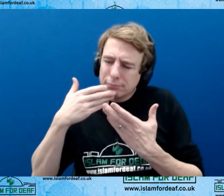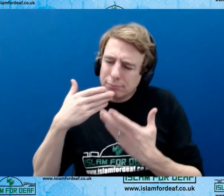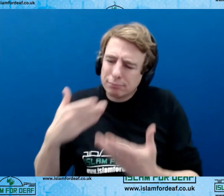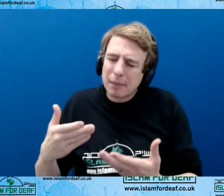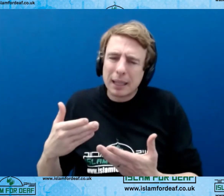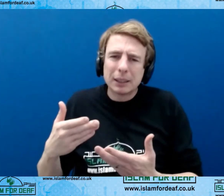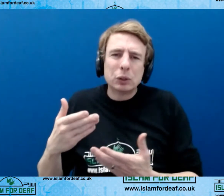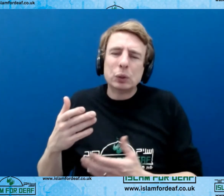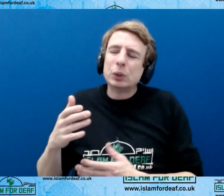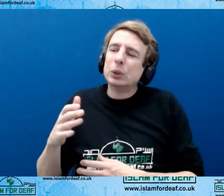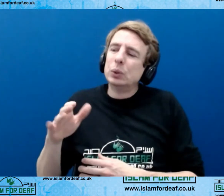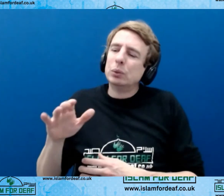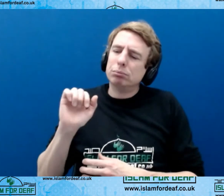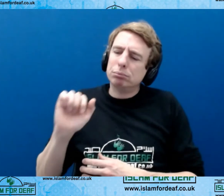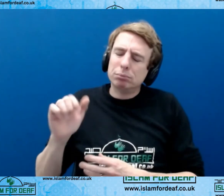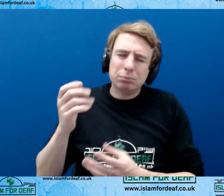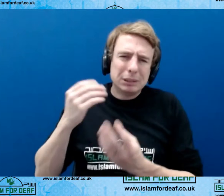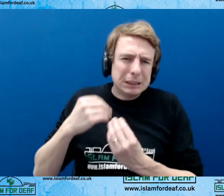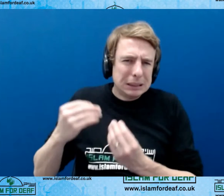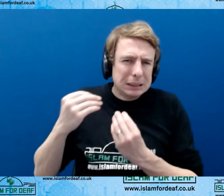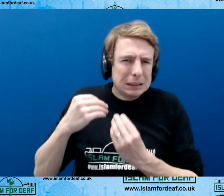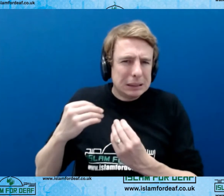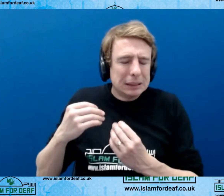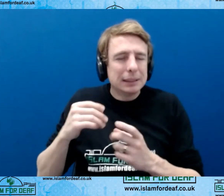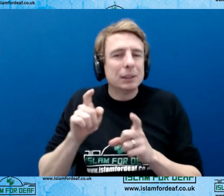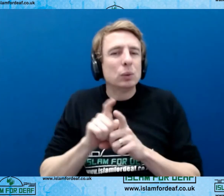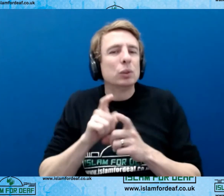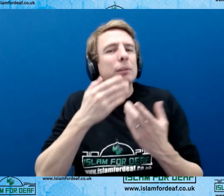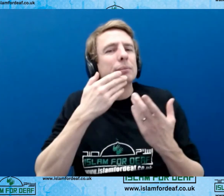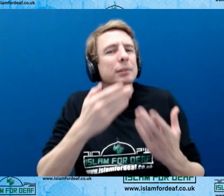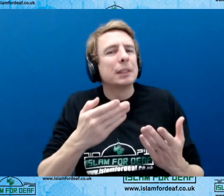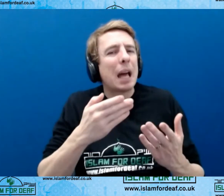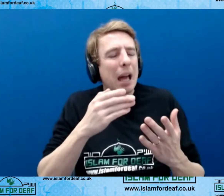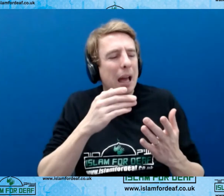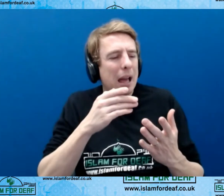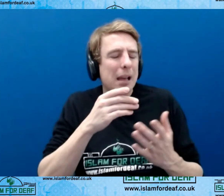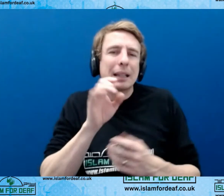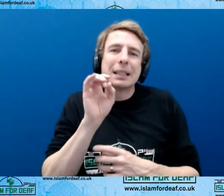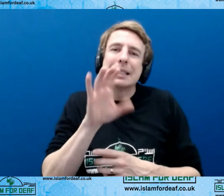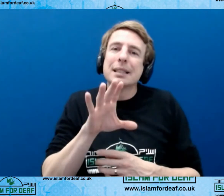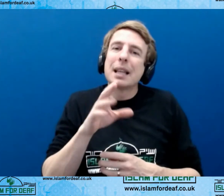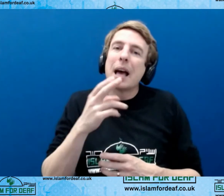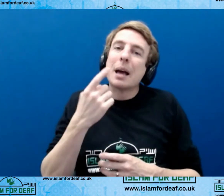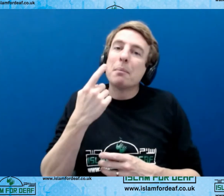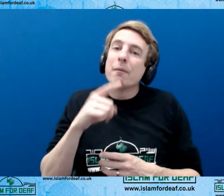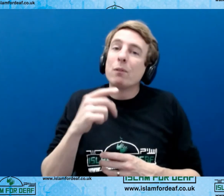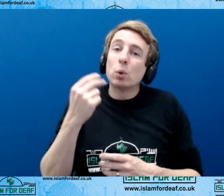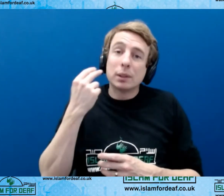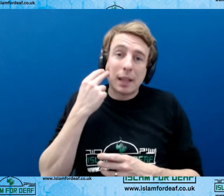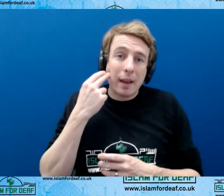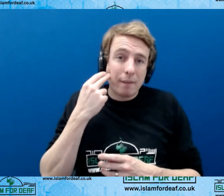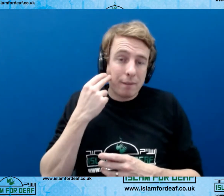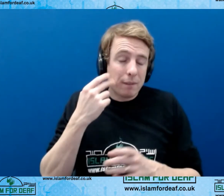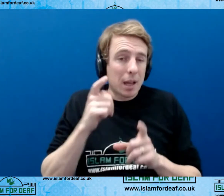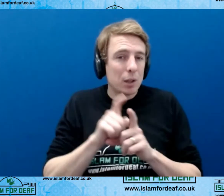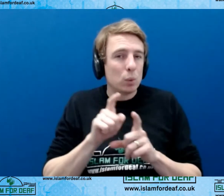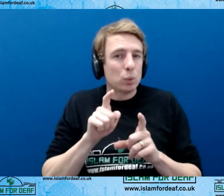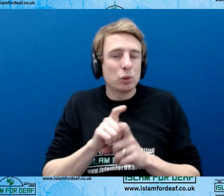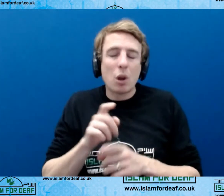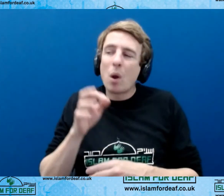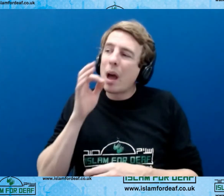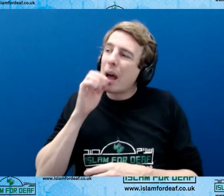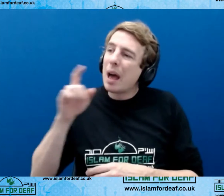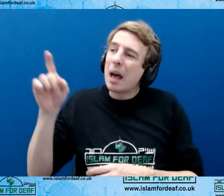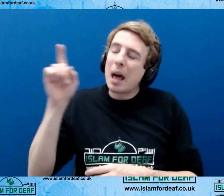also from the management of Islam for Deaf. And we ask Allah the Most High to guide and shower his blessings upon